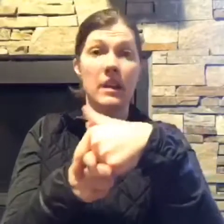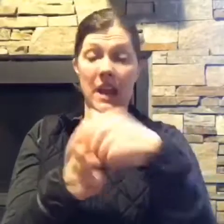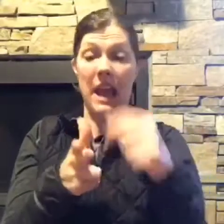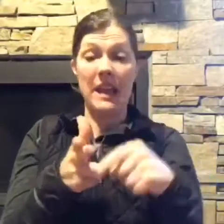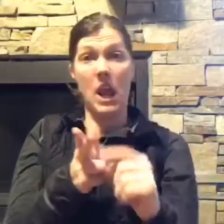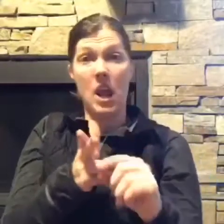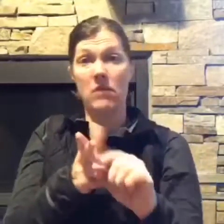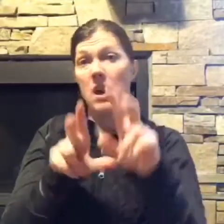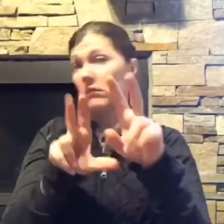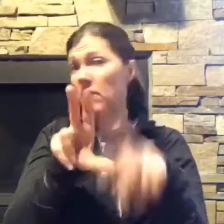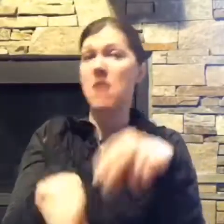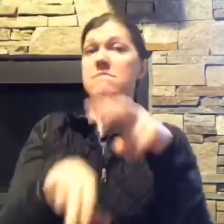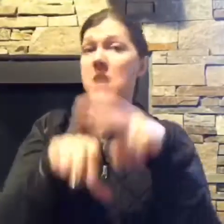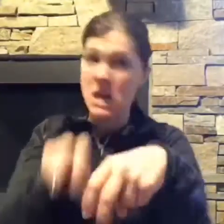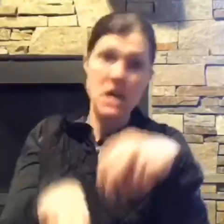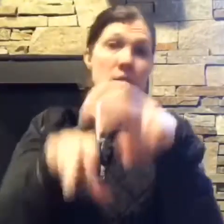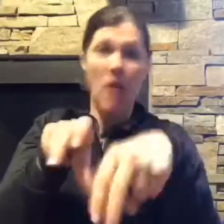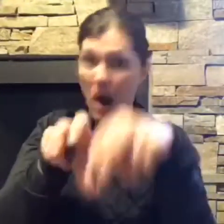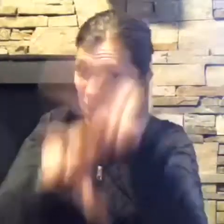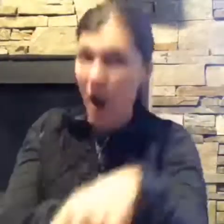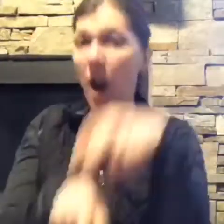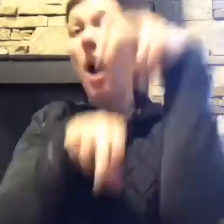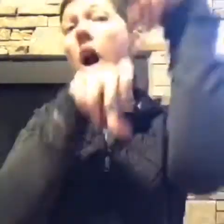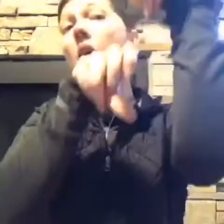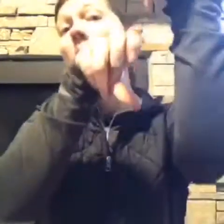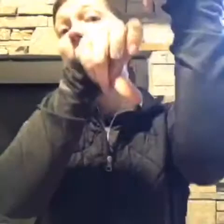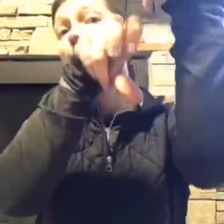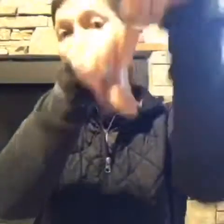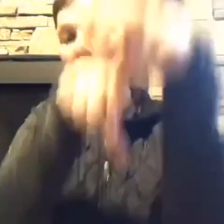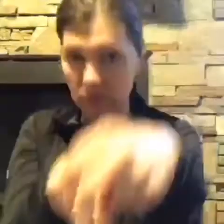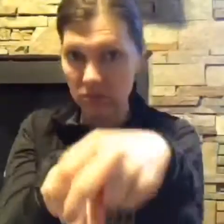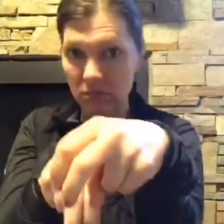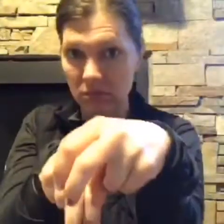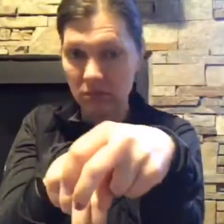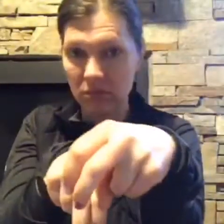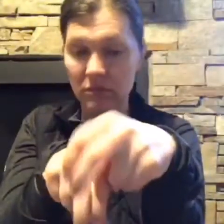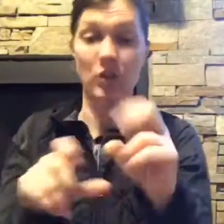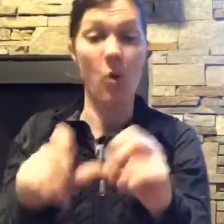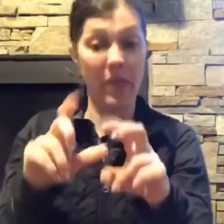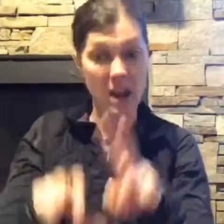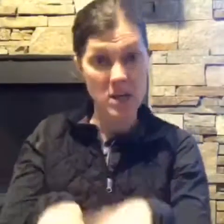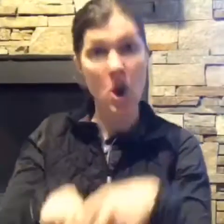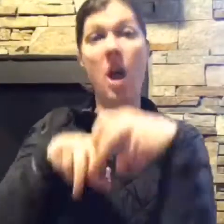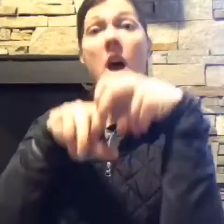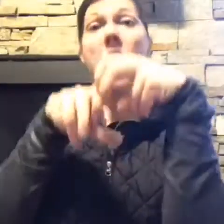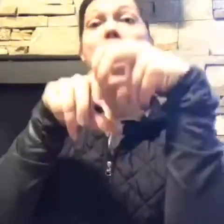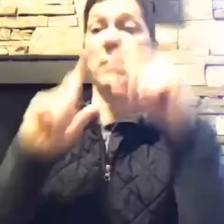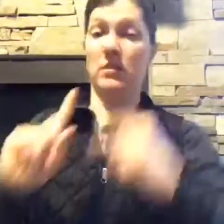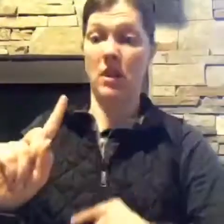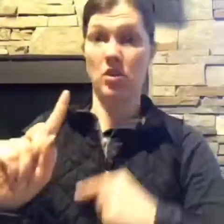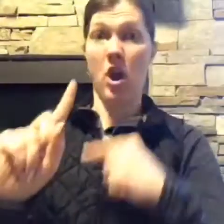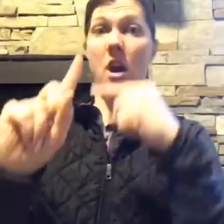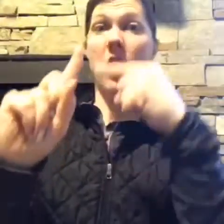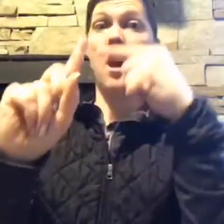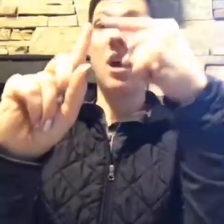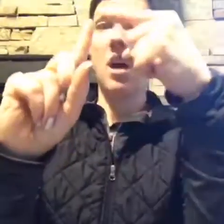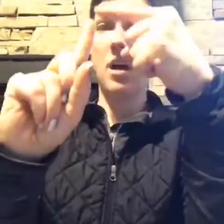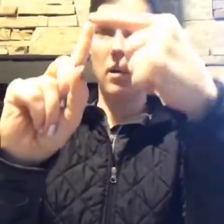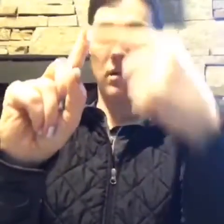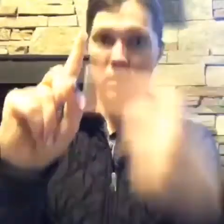jumping. It's going to go through the air. Eventually, it's going to get to its highest point, and then it's going to come back down and land on the ground and keep running. So